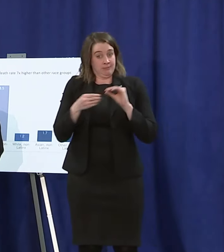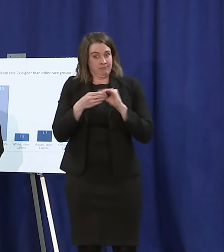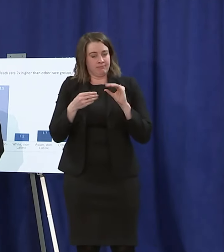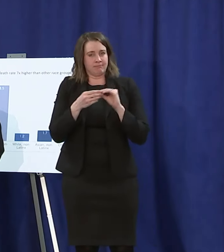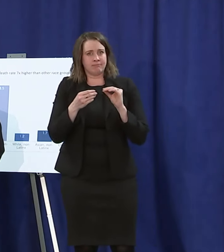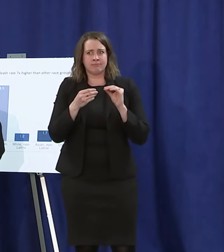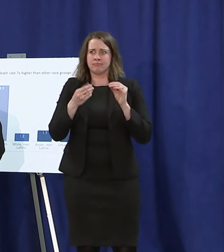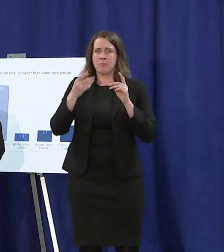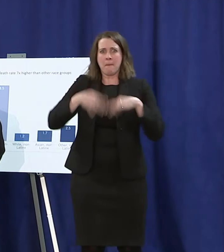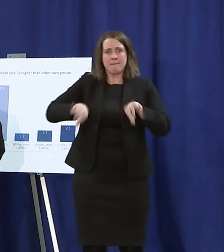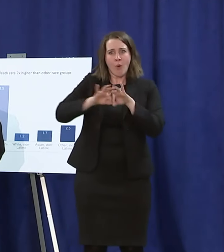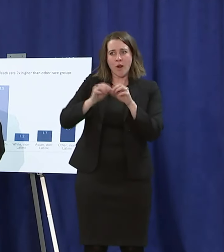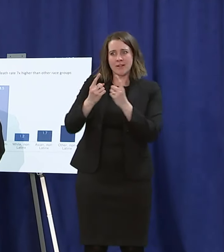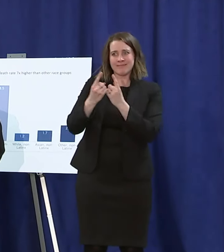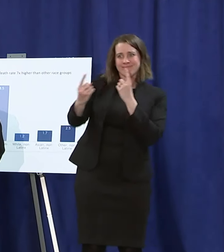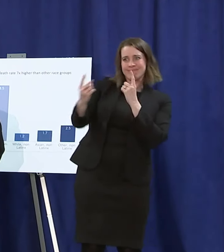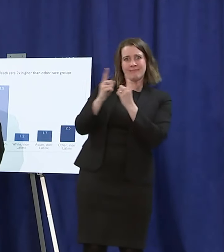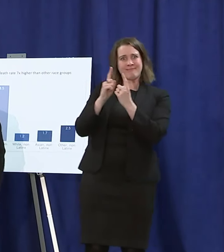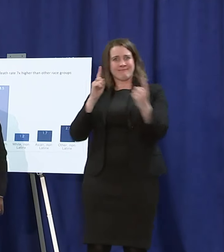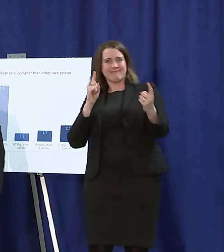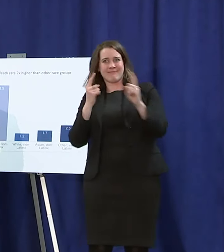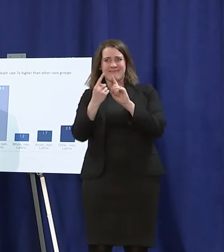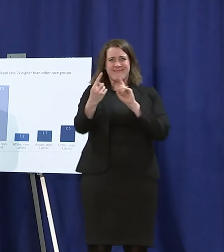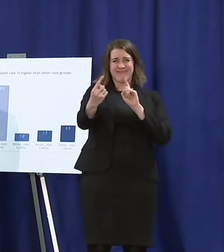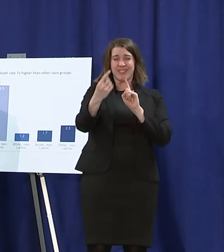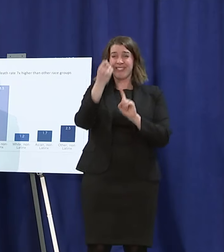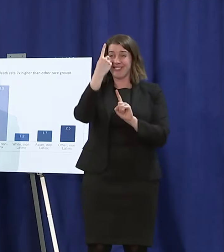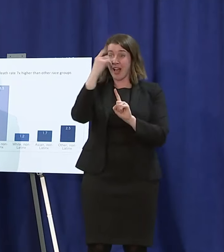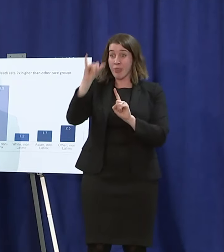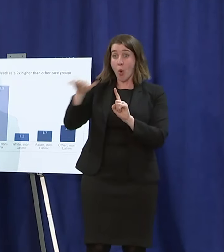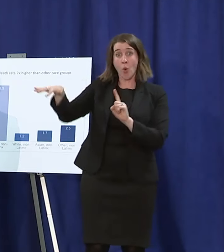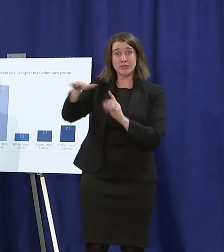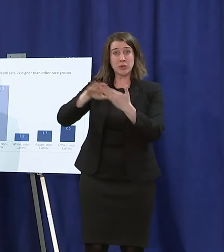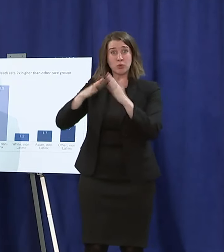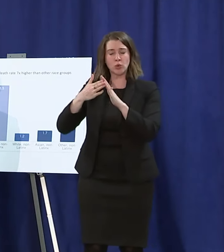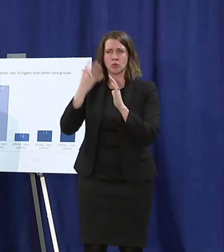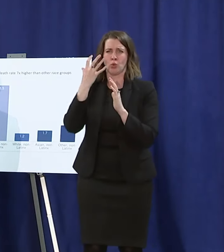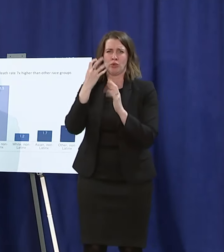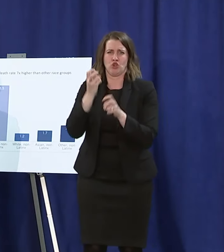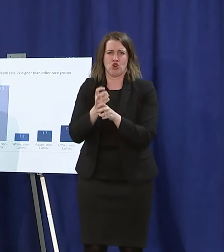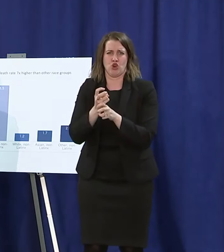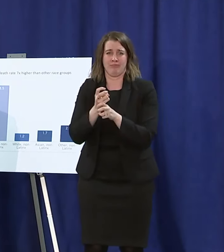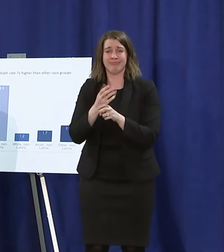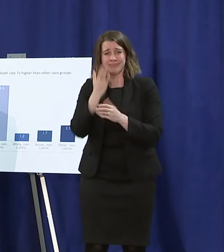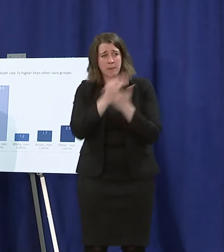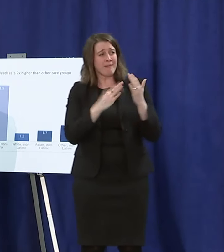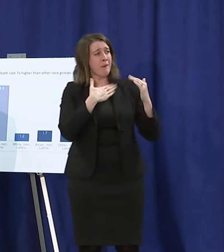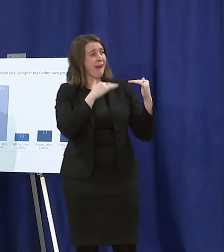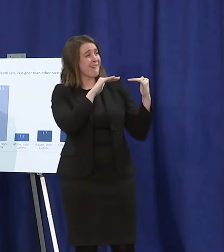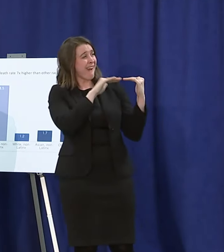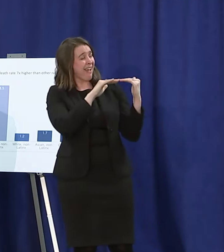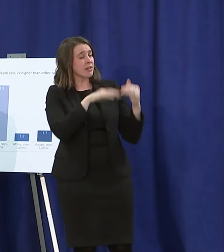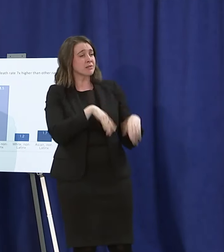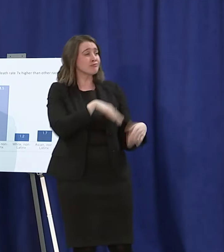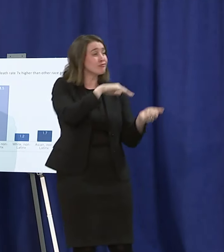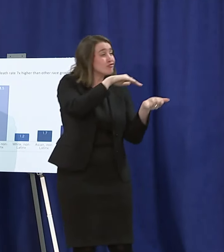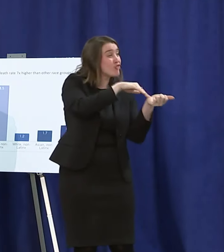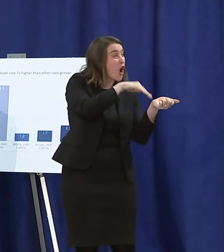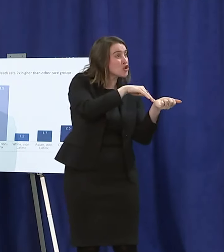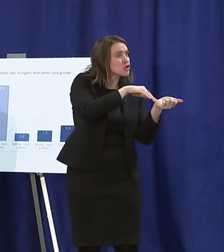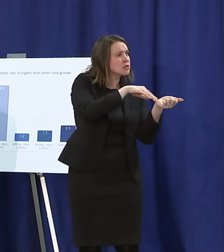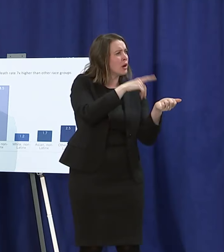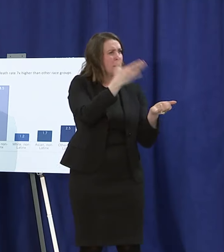social distancing, which is really important, how hard it is. I have colleagues and healthcare workers and physician couples who